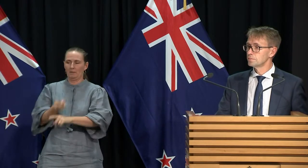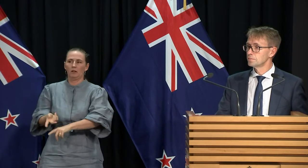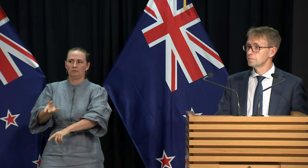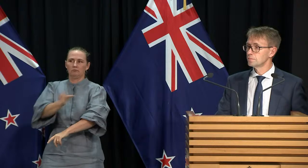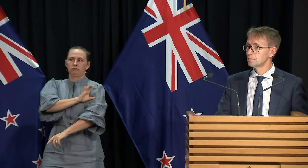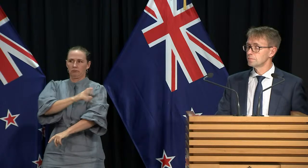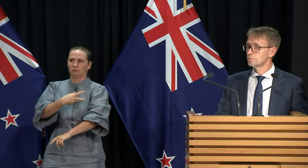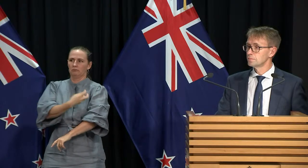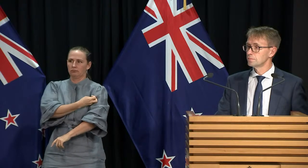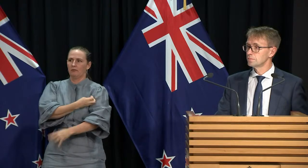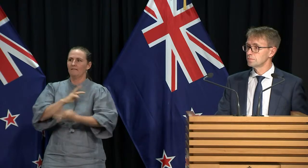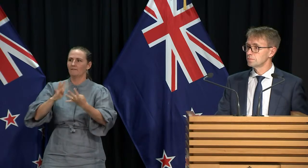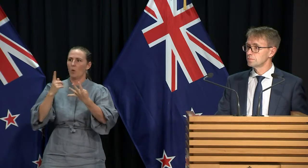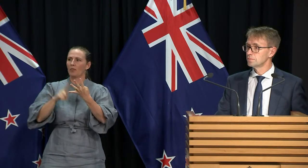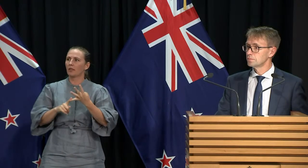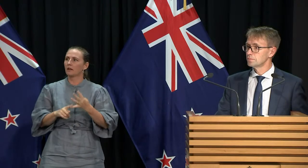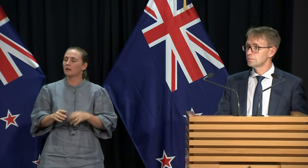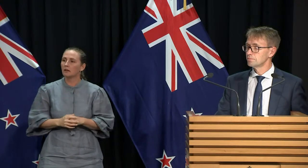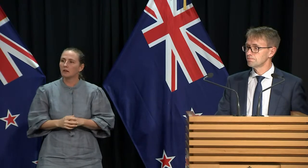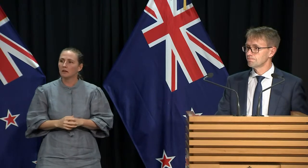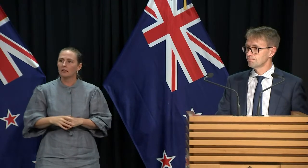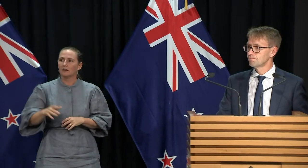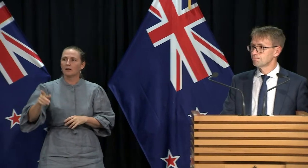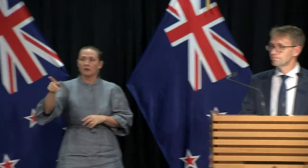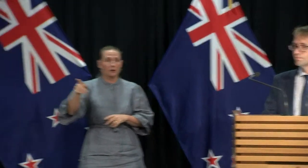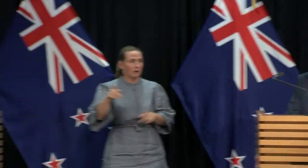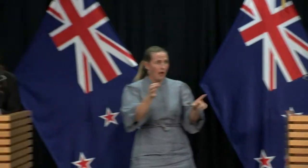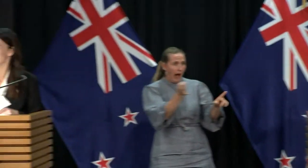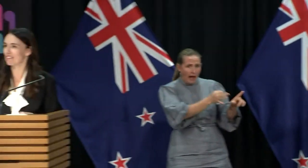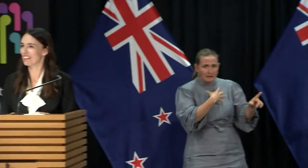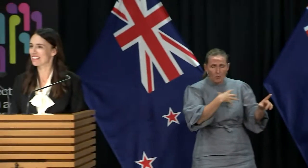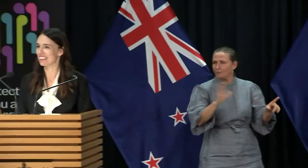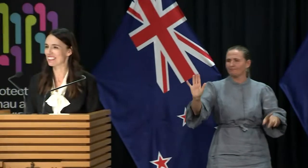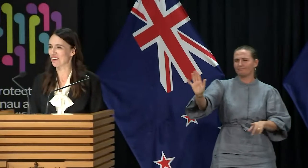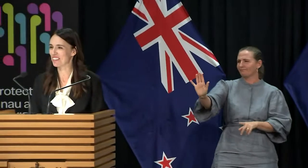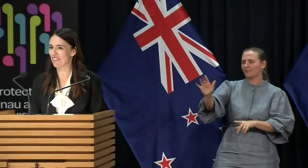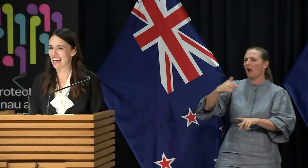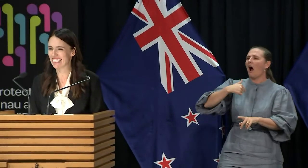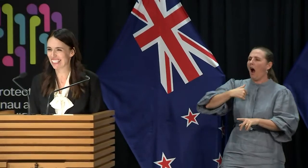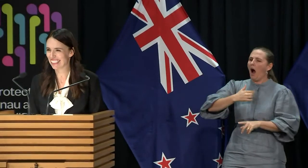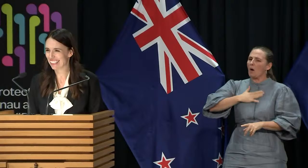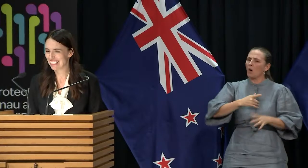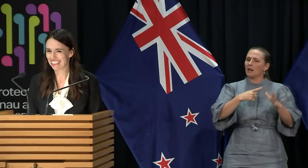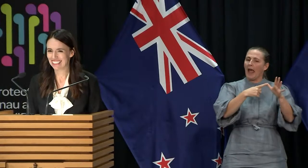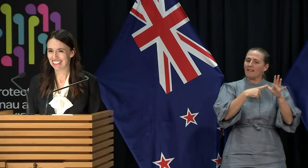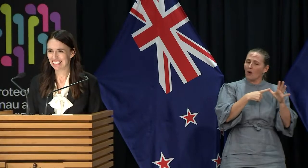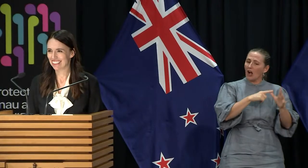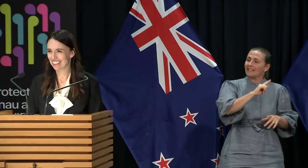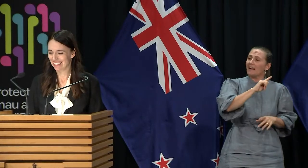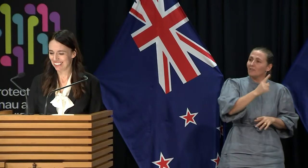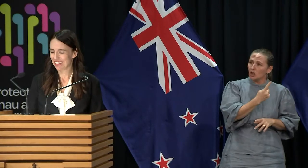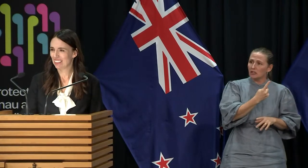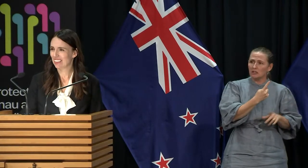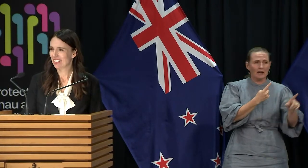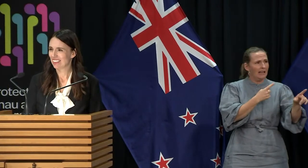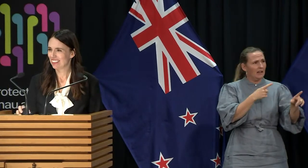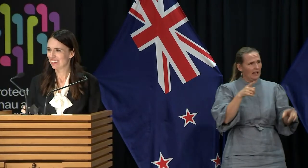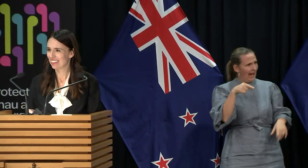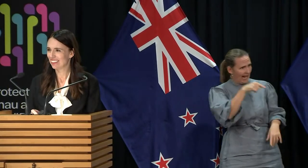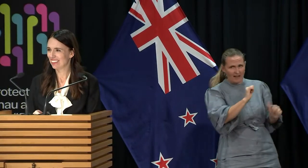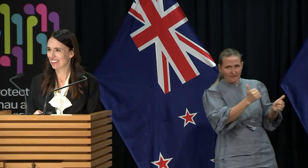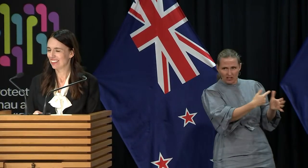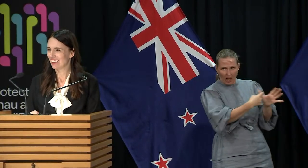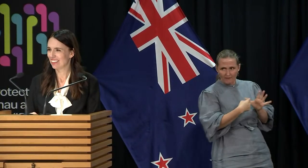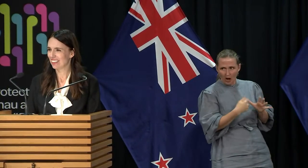include any advice around... I wouldn't mind getting the advice first before we speculate about the advice in this space. He said the advice, I'm just asking, does